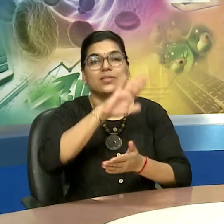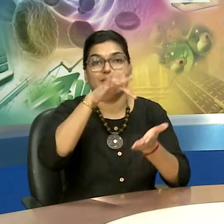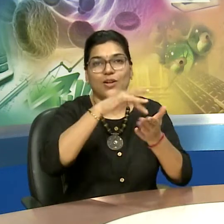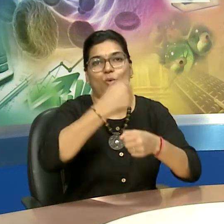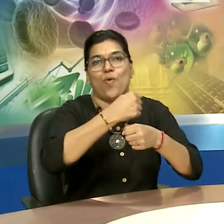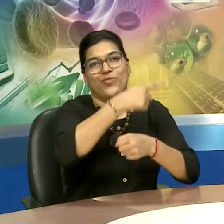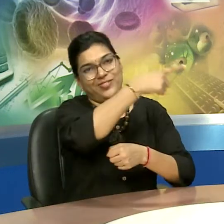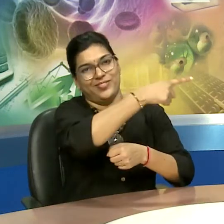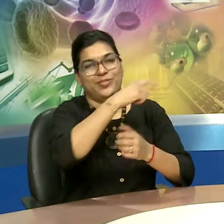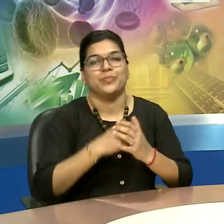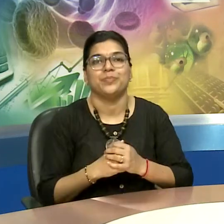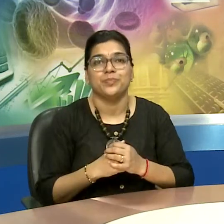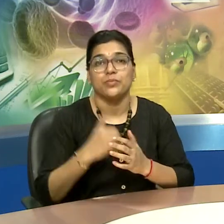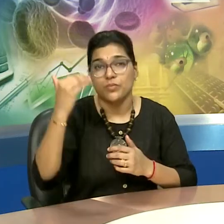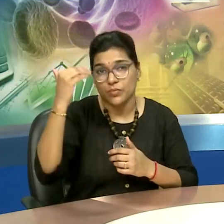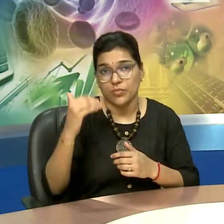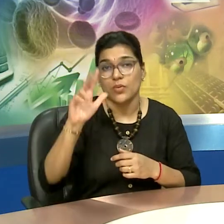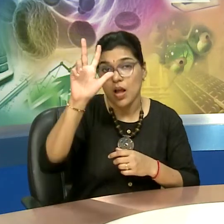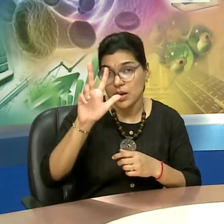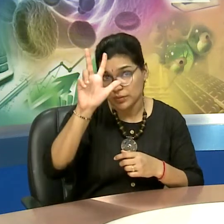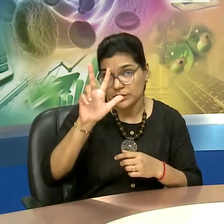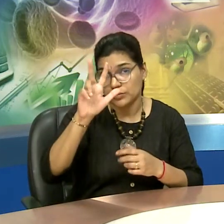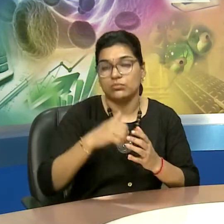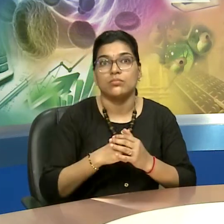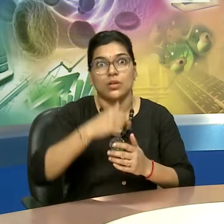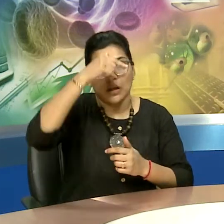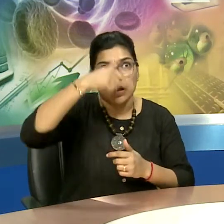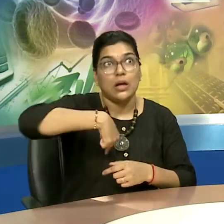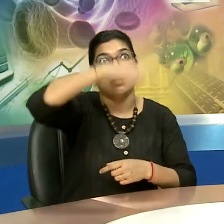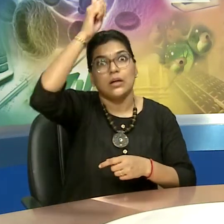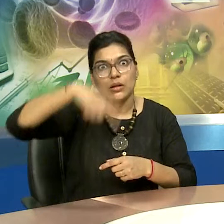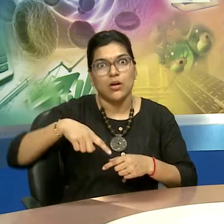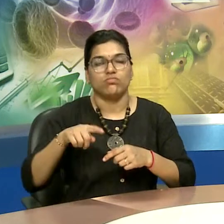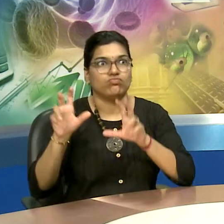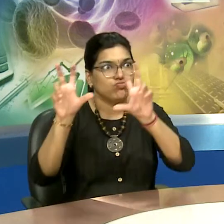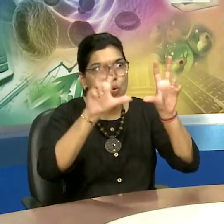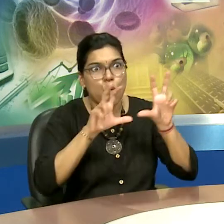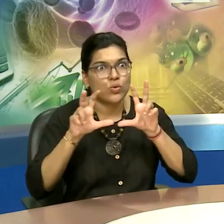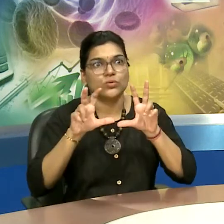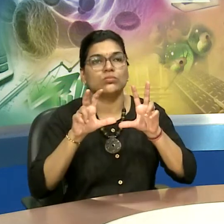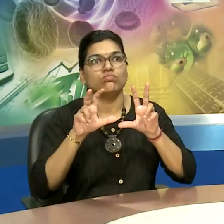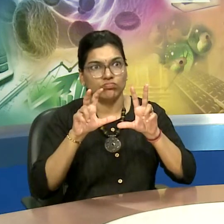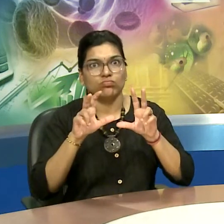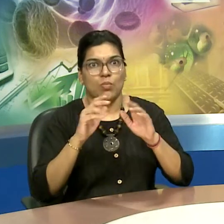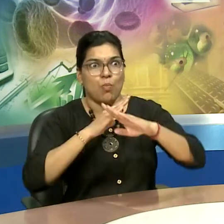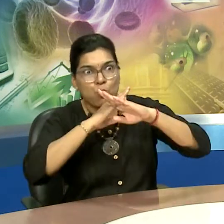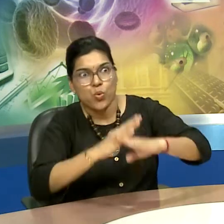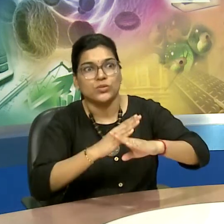constitution. Eighth point, all India services such as